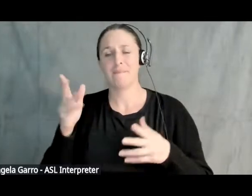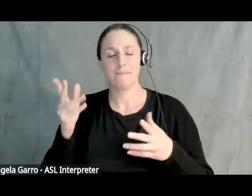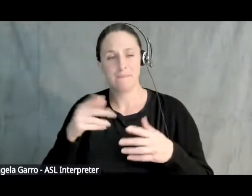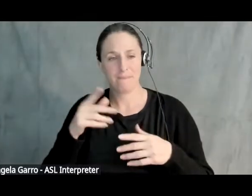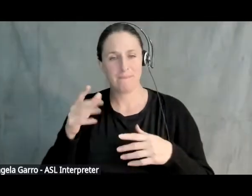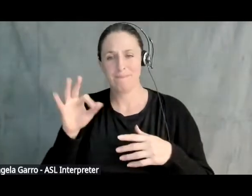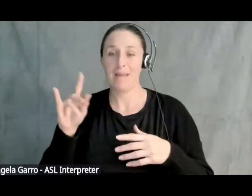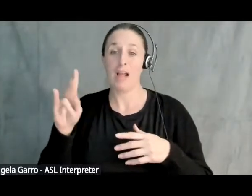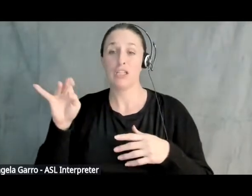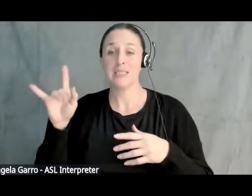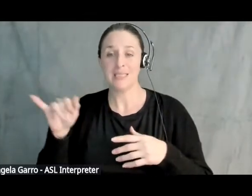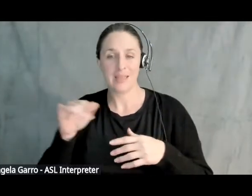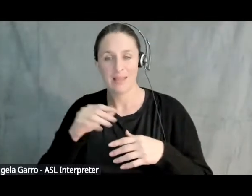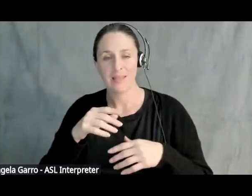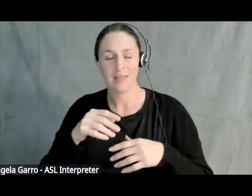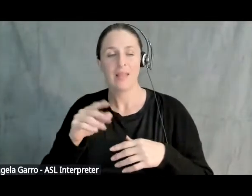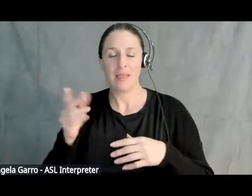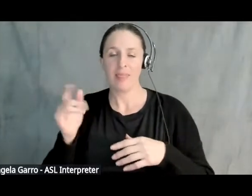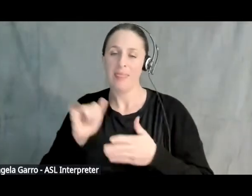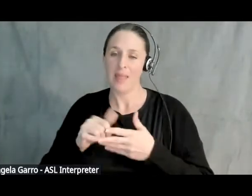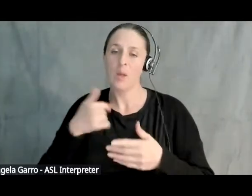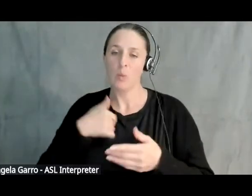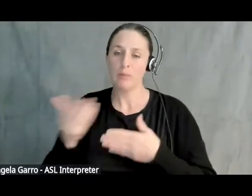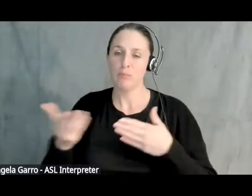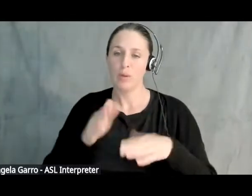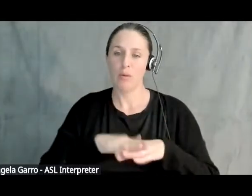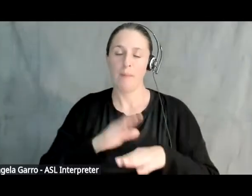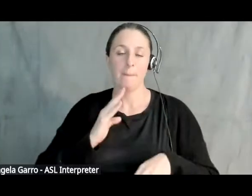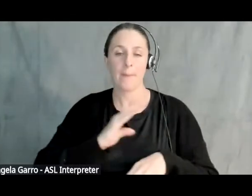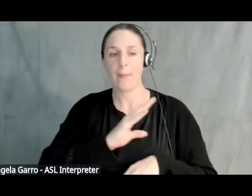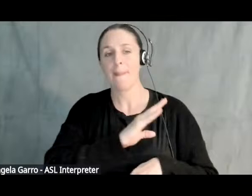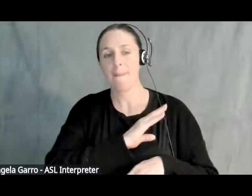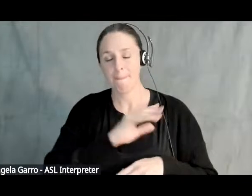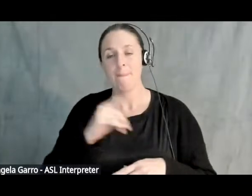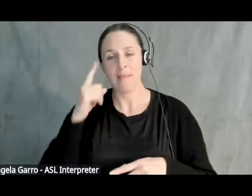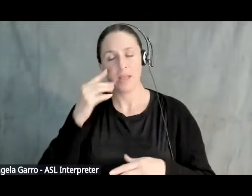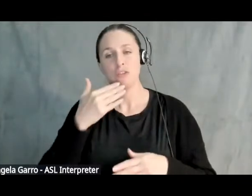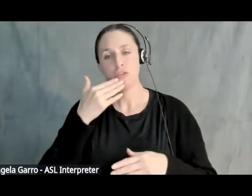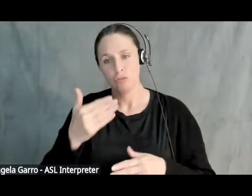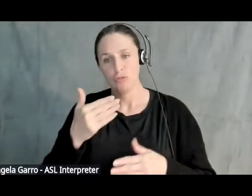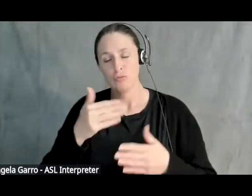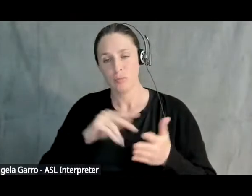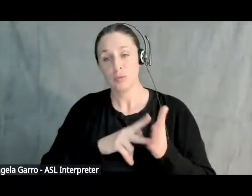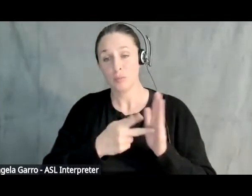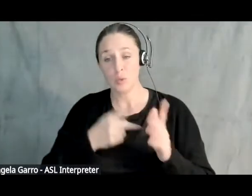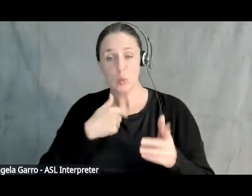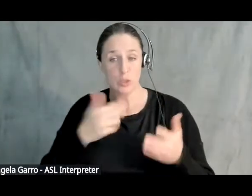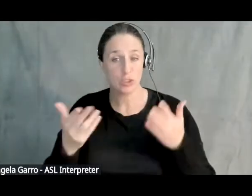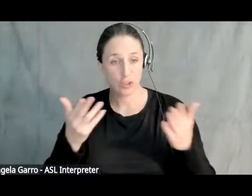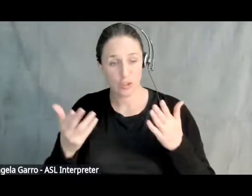board. So, I mean, I think there's a good purpose that's being served there. I enjoy the other thing about